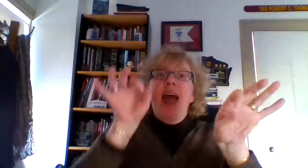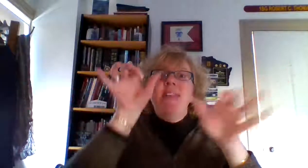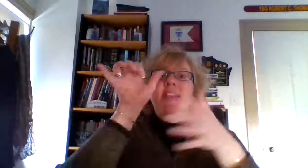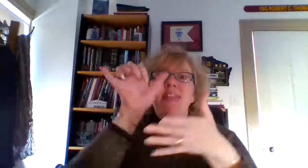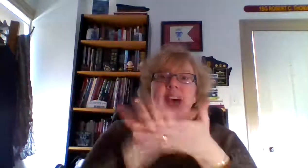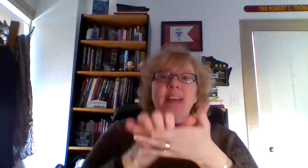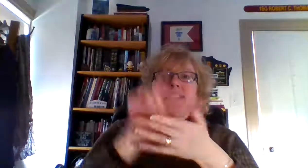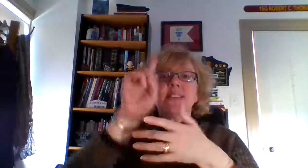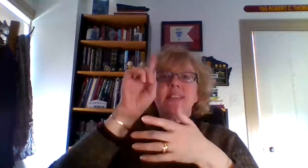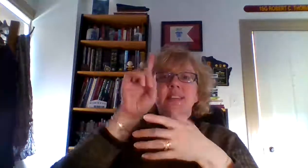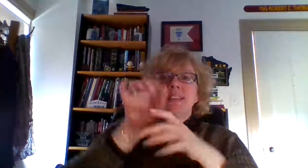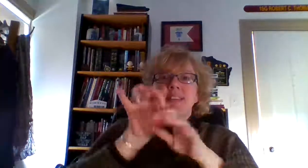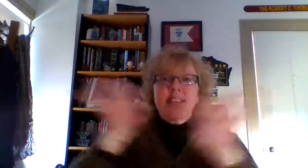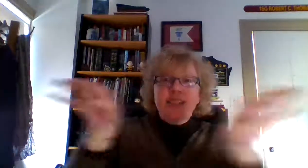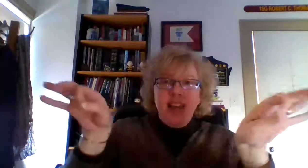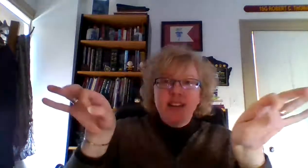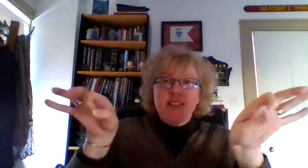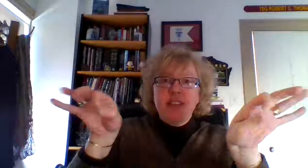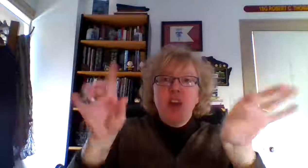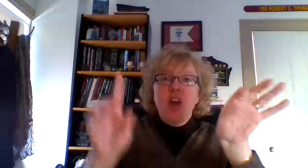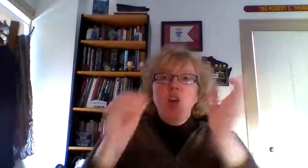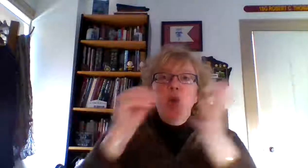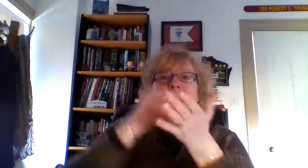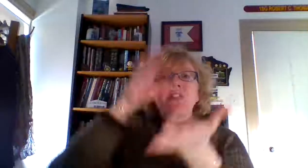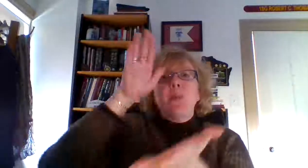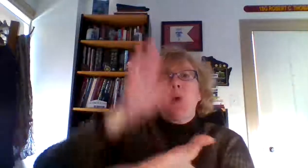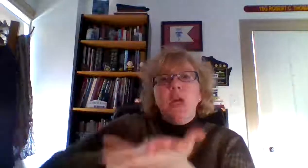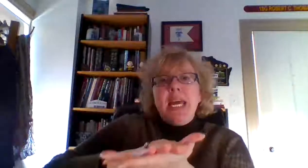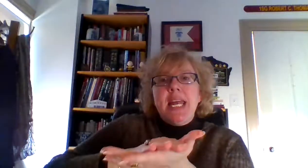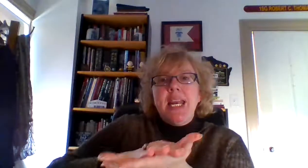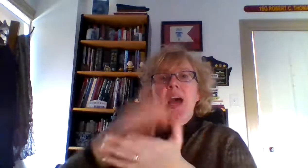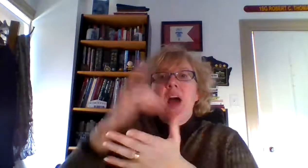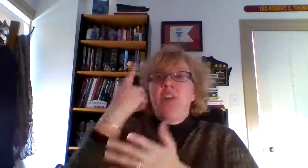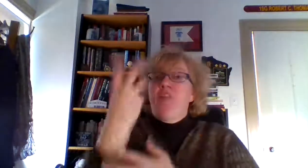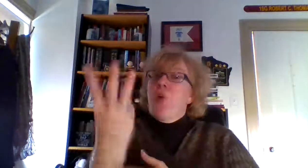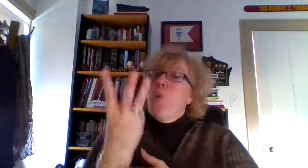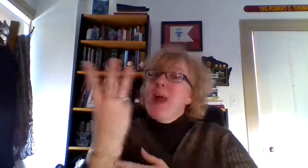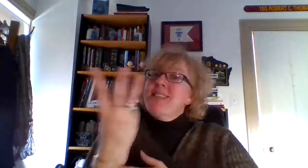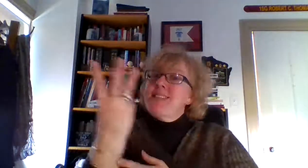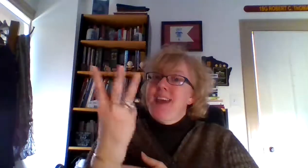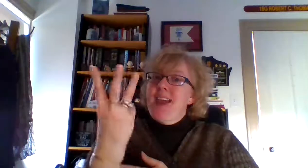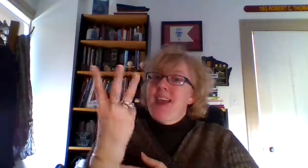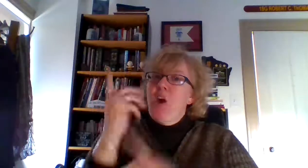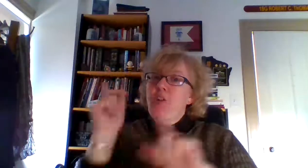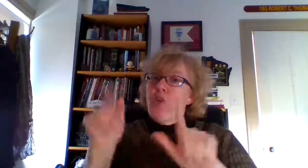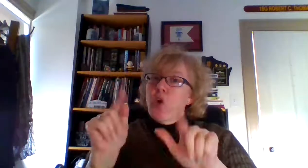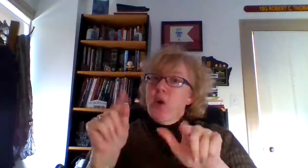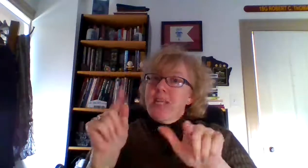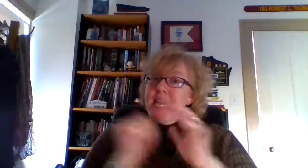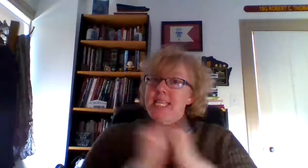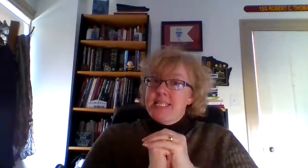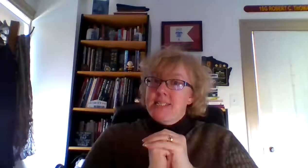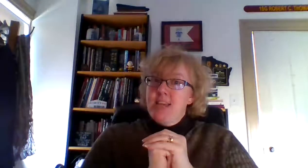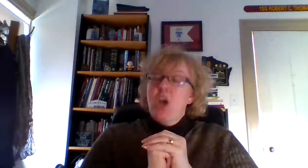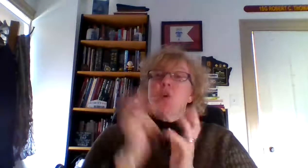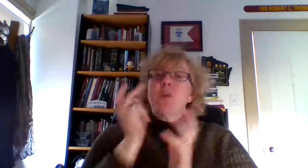and that's the sentence you have to put in for Wednesday for your attendance. So you have to